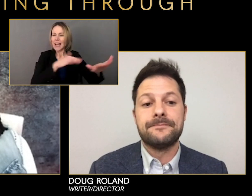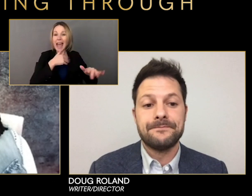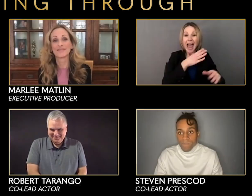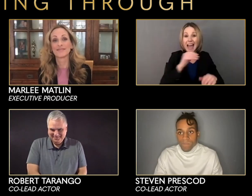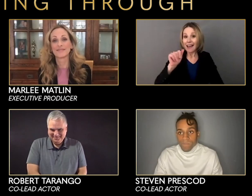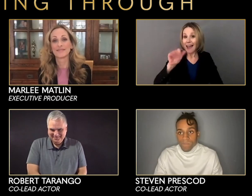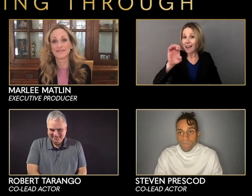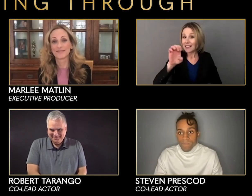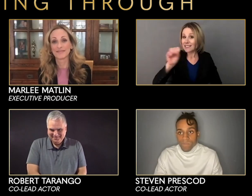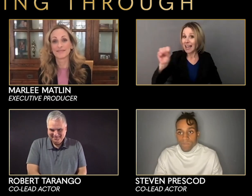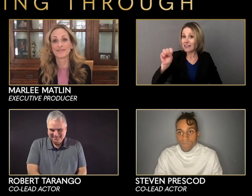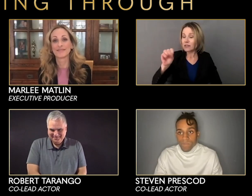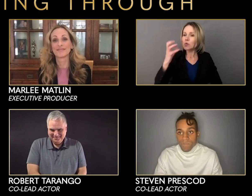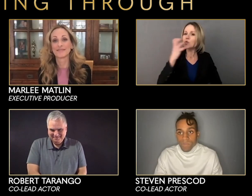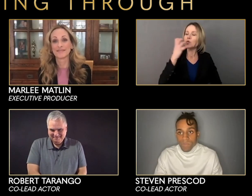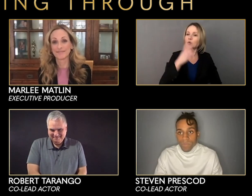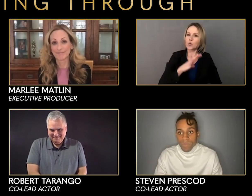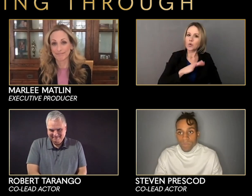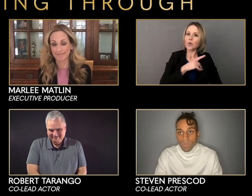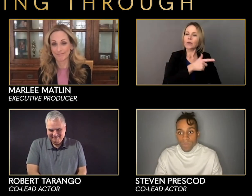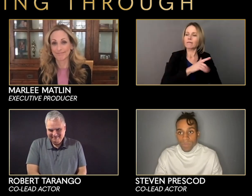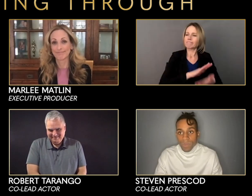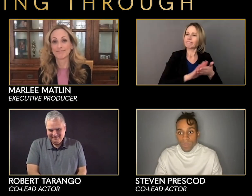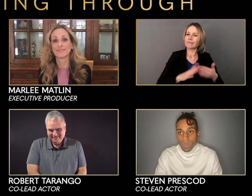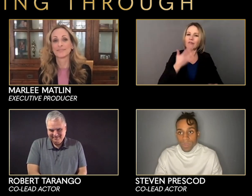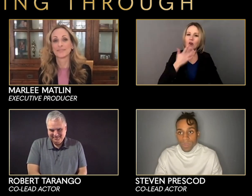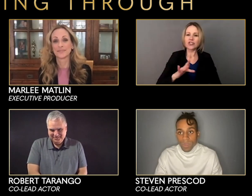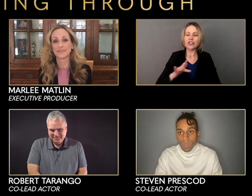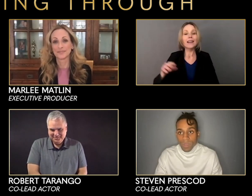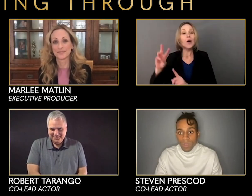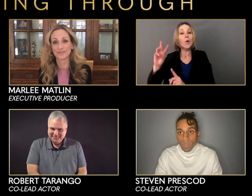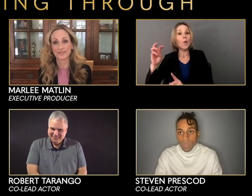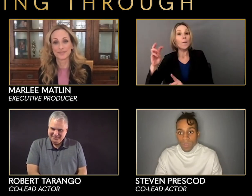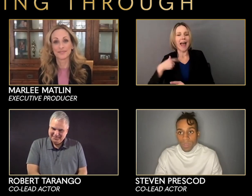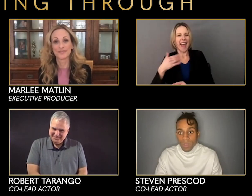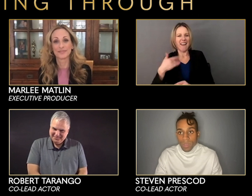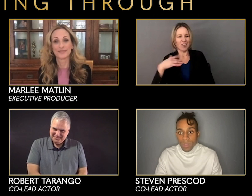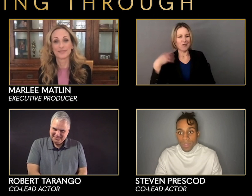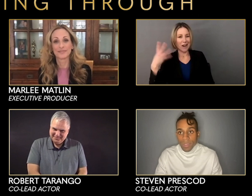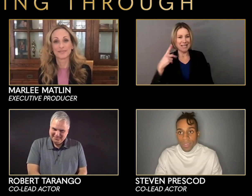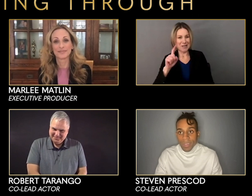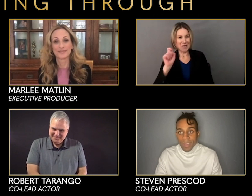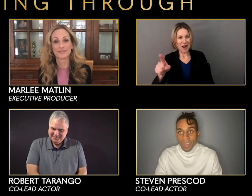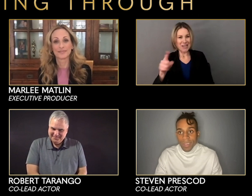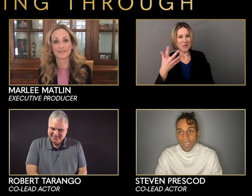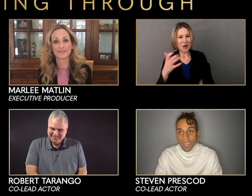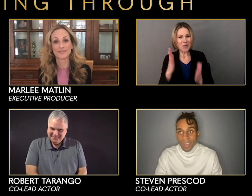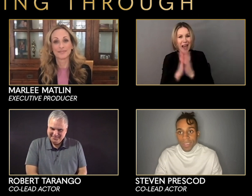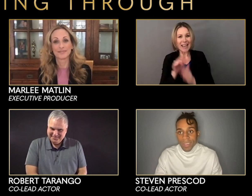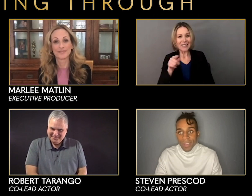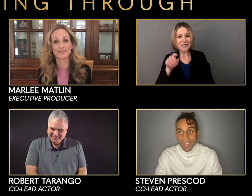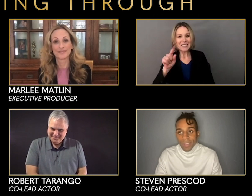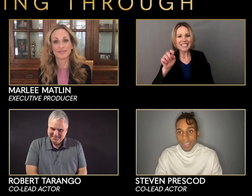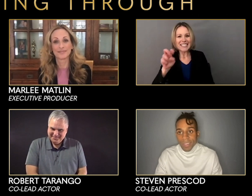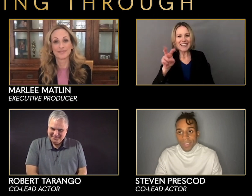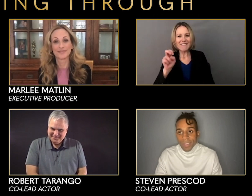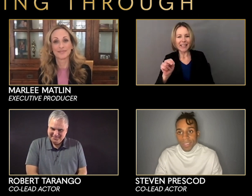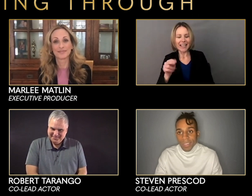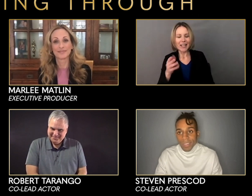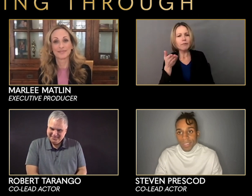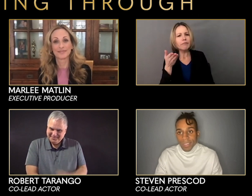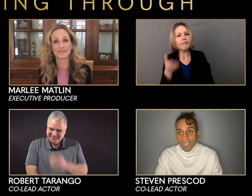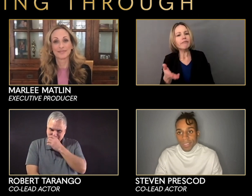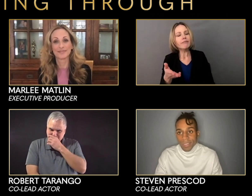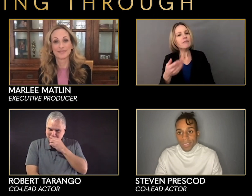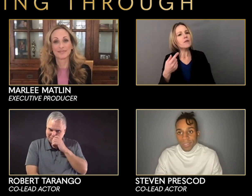happen. So I have a crazy question to ask Stephen. Stephen, what was